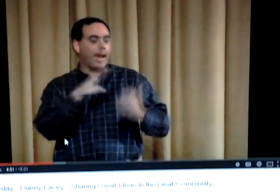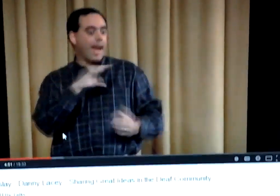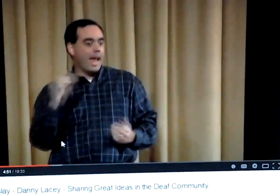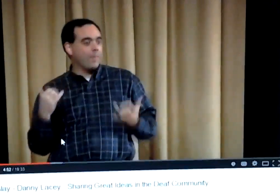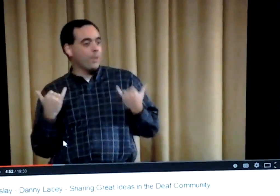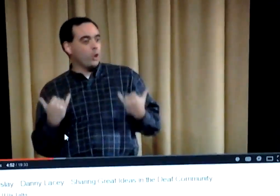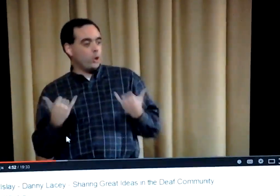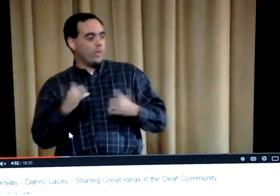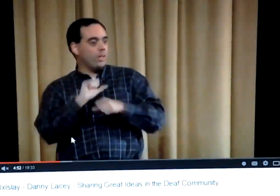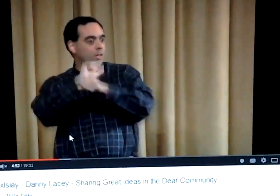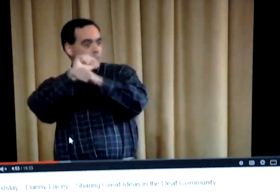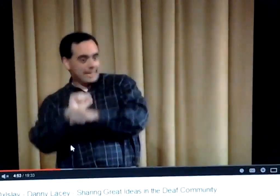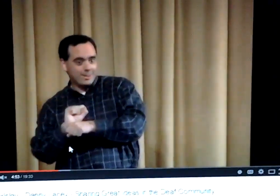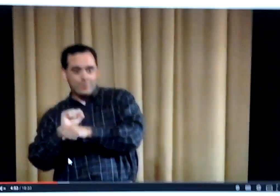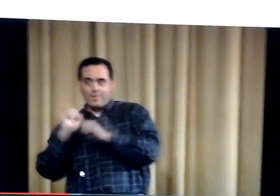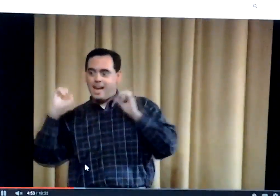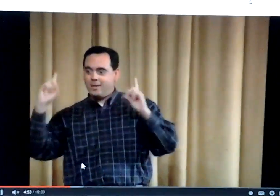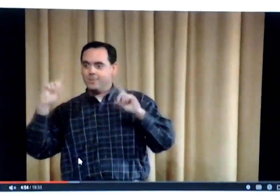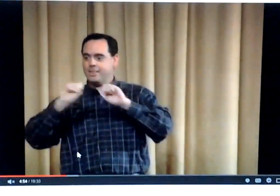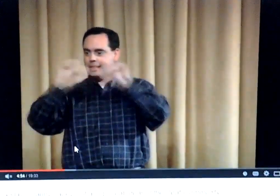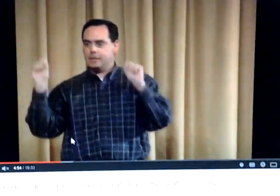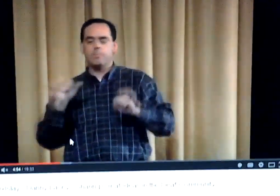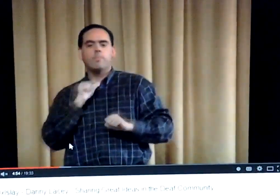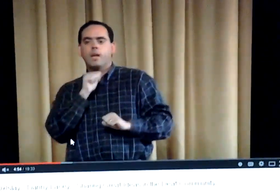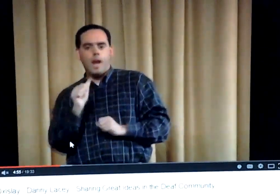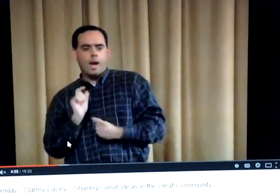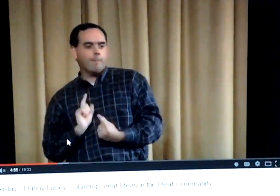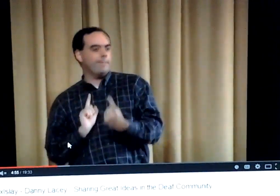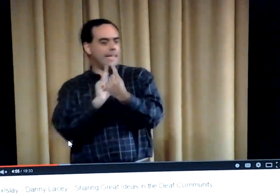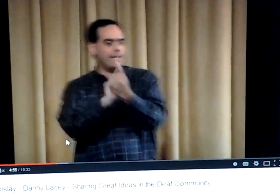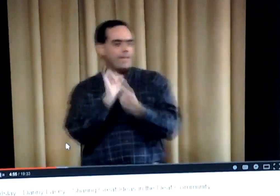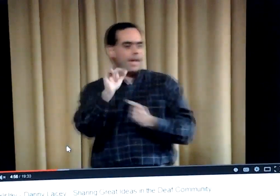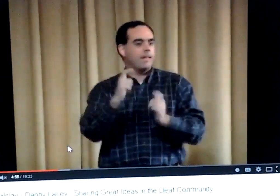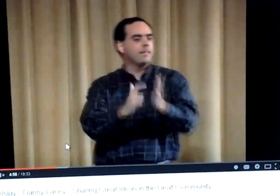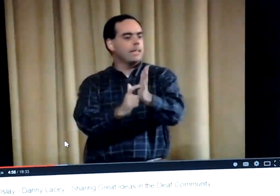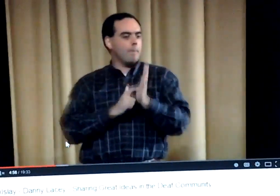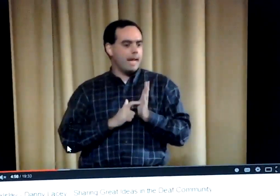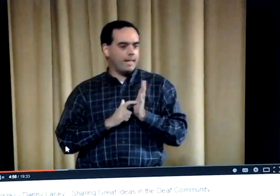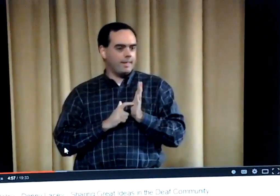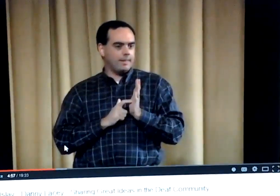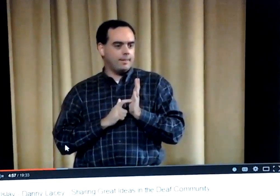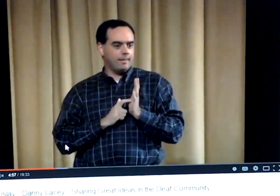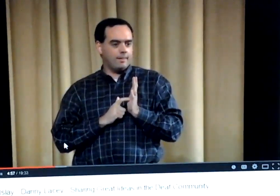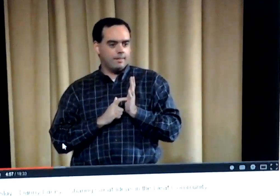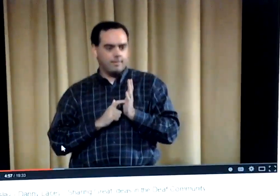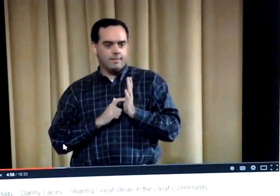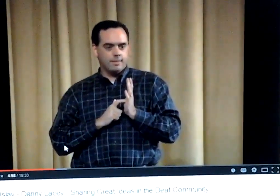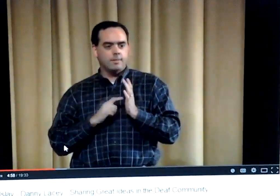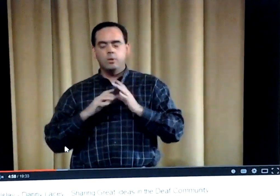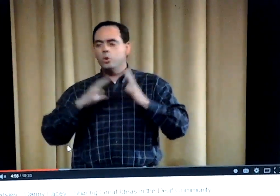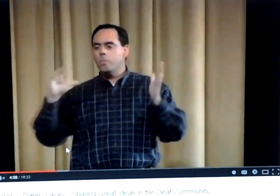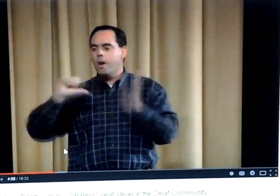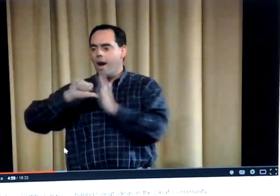So, you have to have the knowledge plus various skills nowadays. And you need to be able to show those